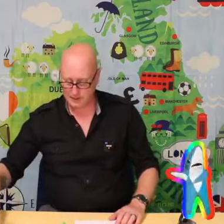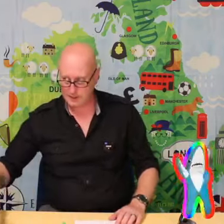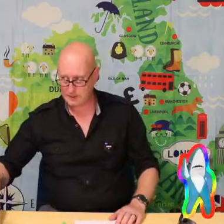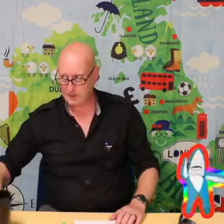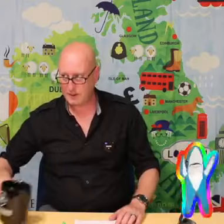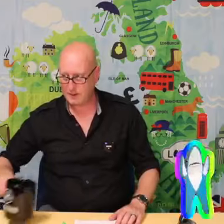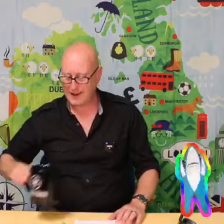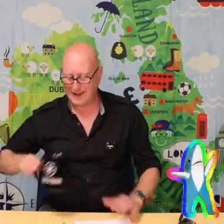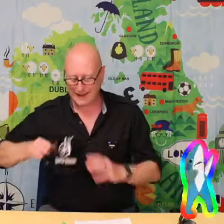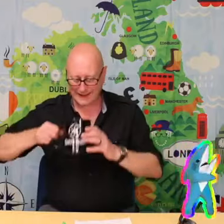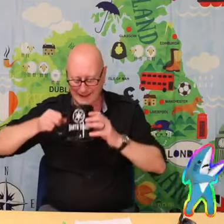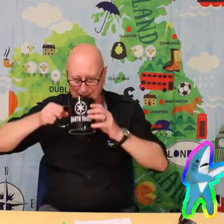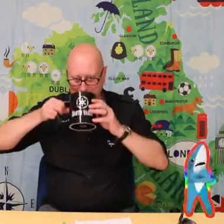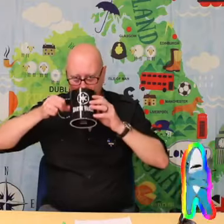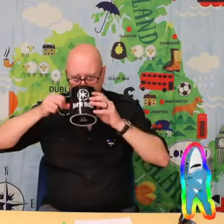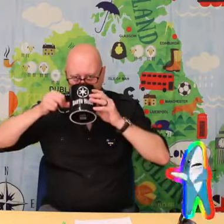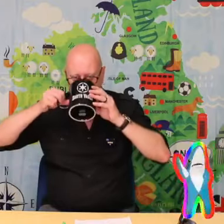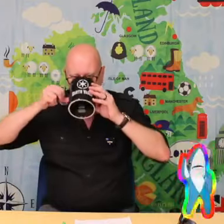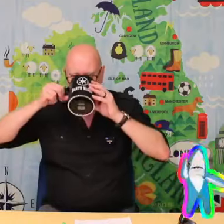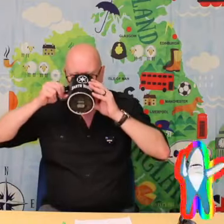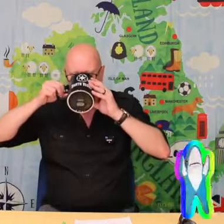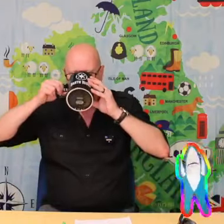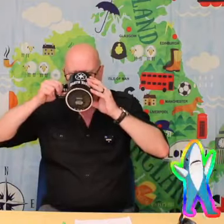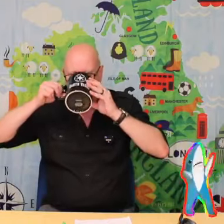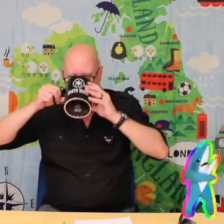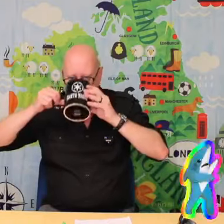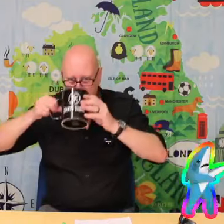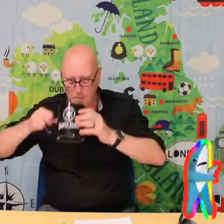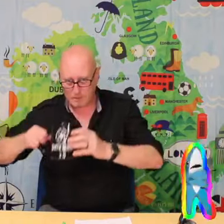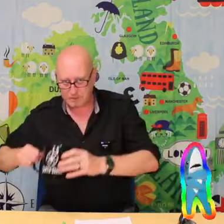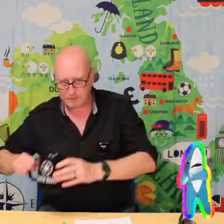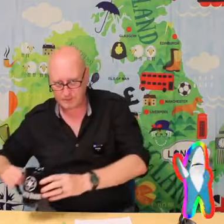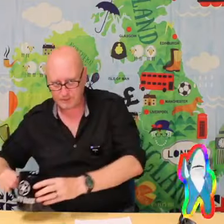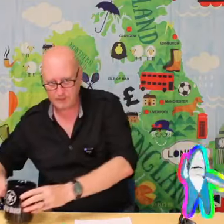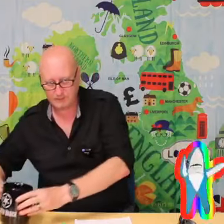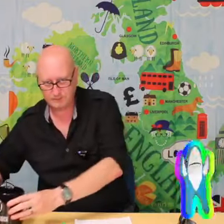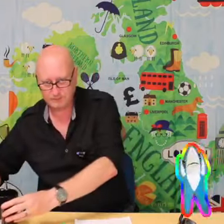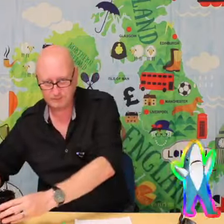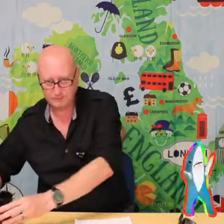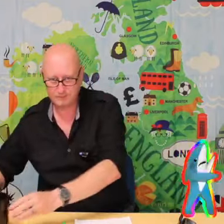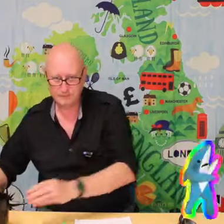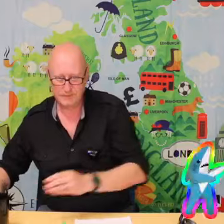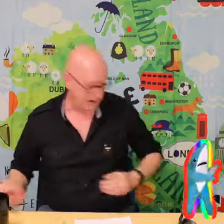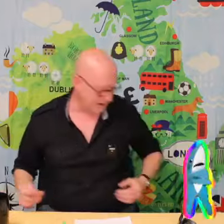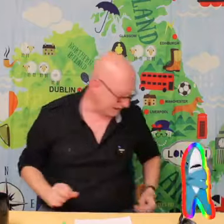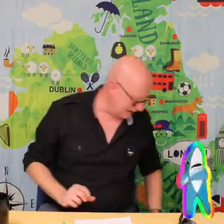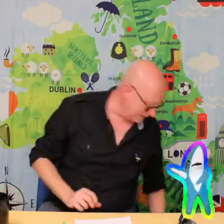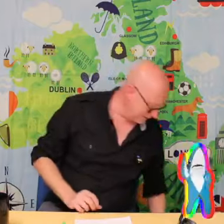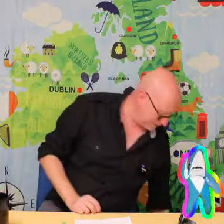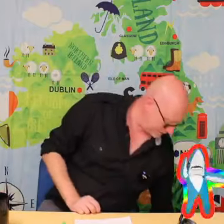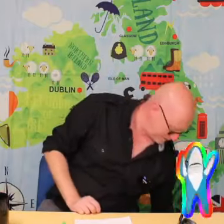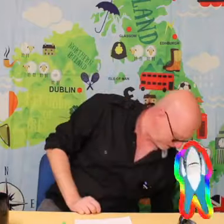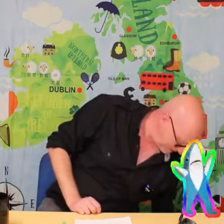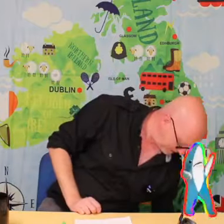there, wasn't he? He had a few cheeky blue wickets. Chris and... Richie was there. Heather was there. Heather was having